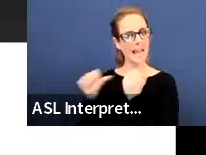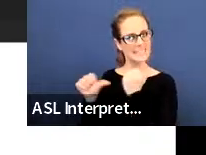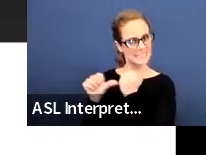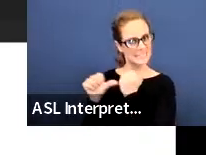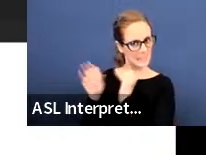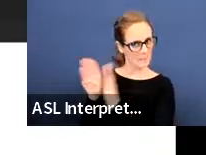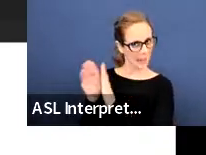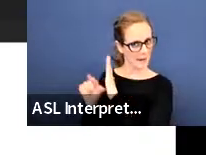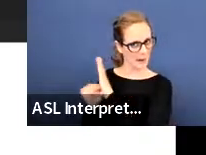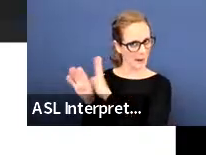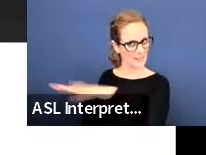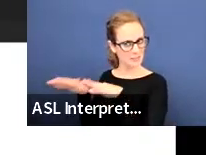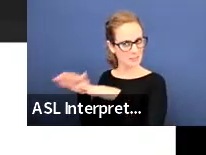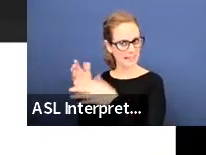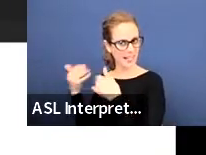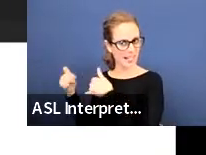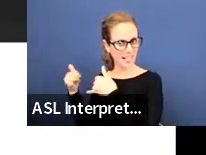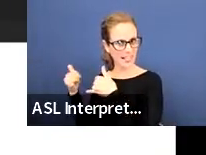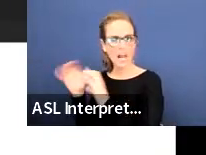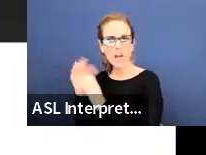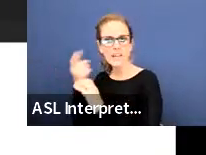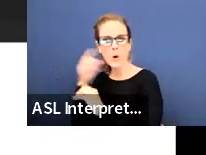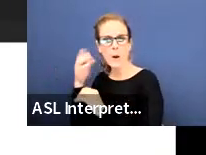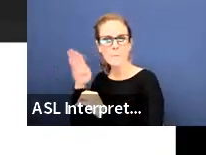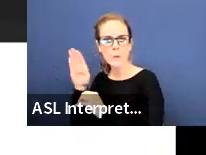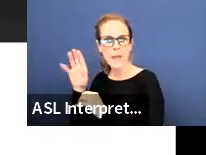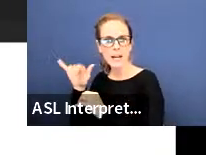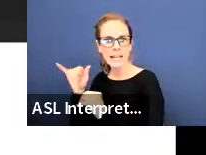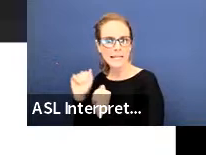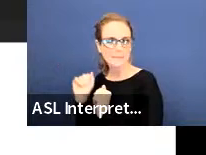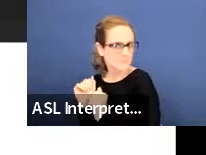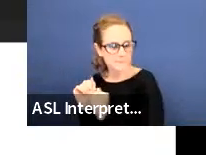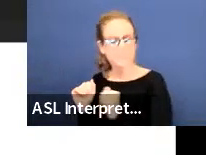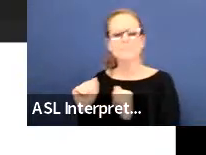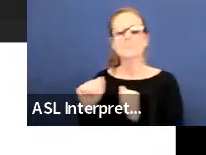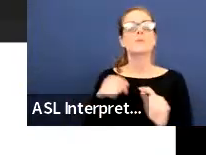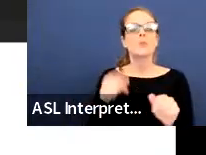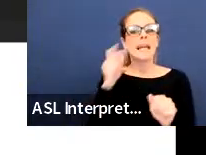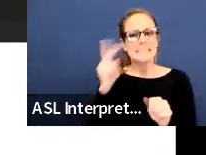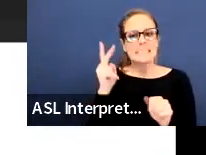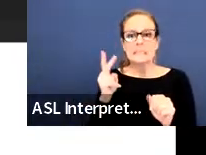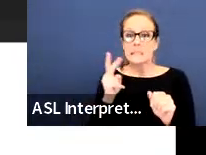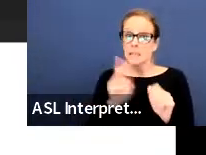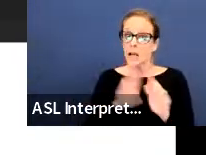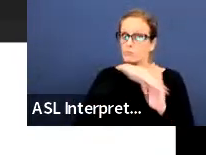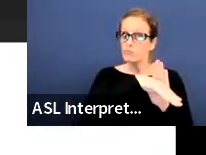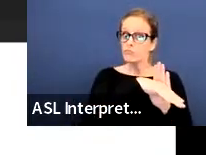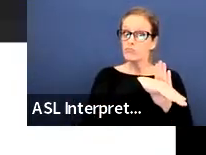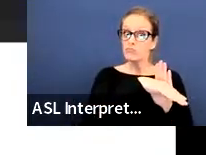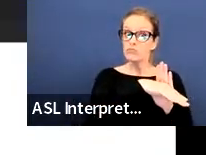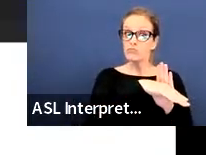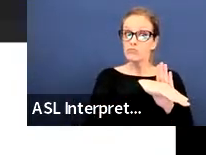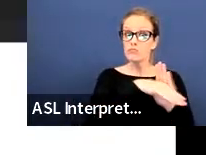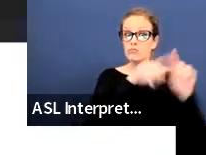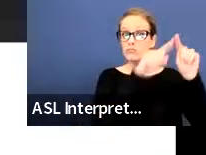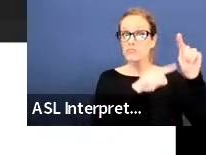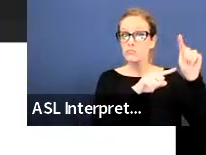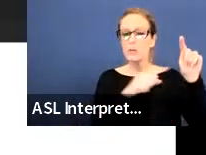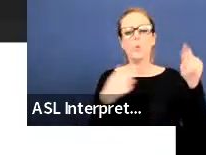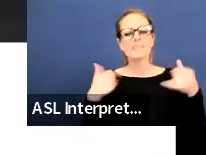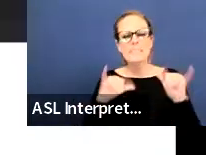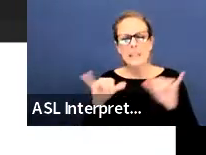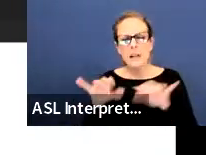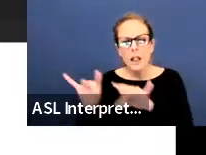background. He's looking for blueberries. You can see there's an improvement in this indicator. We're still learning